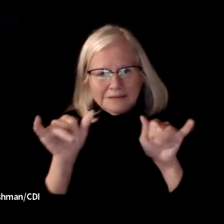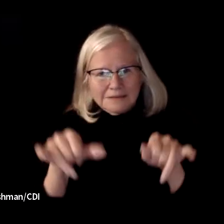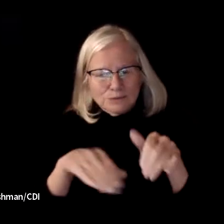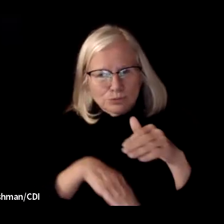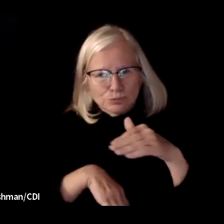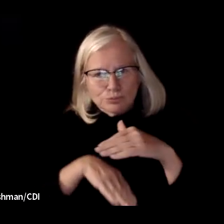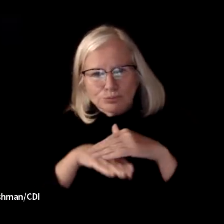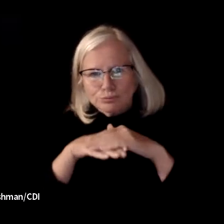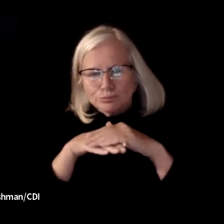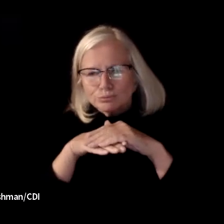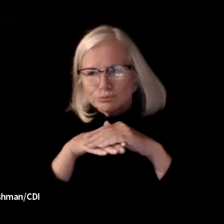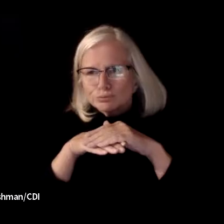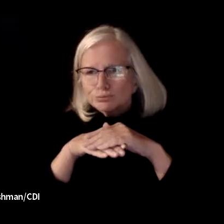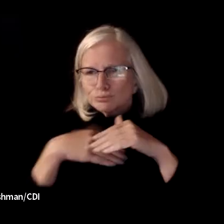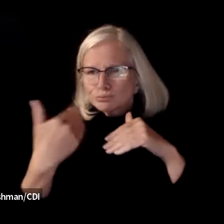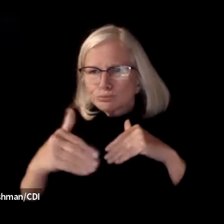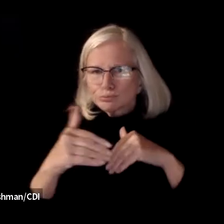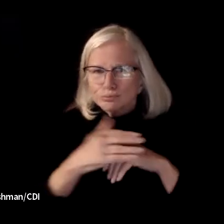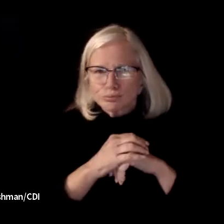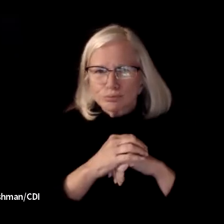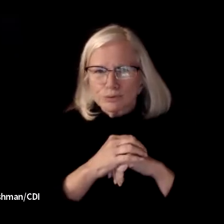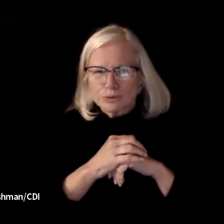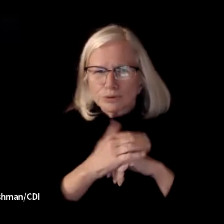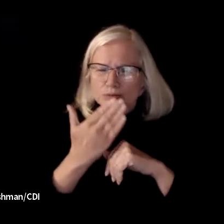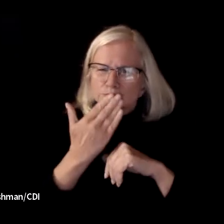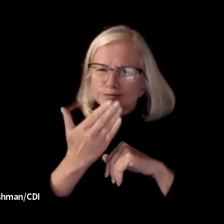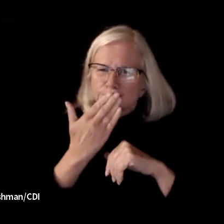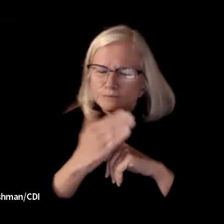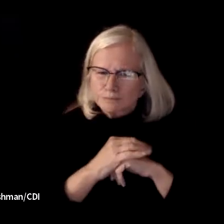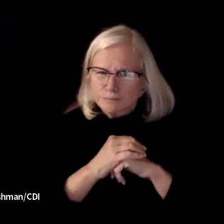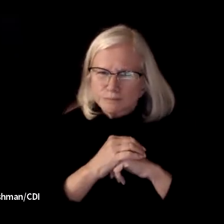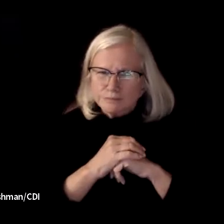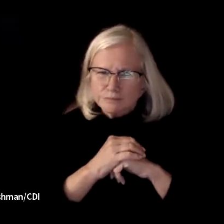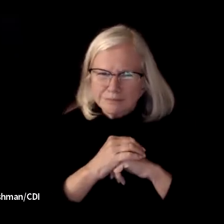Thank you. Operator, we have time for one more question.